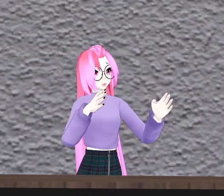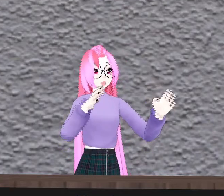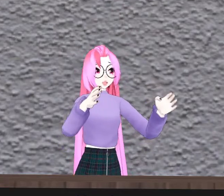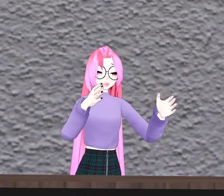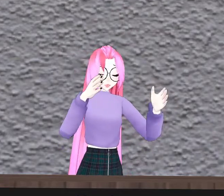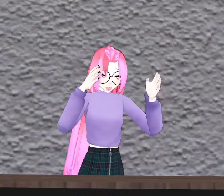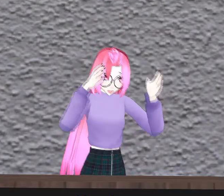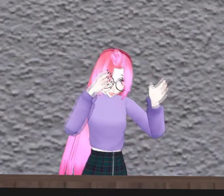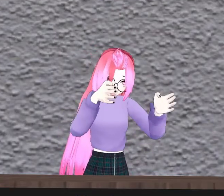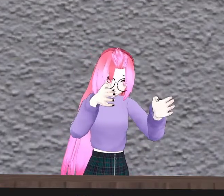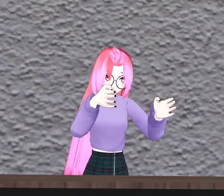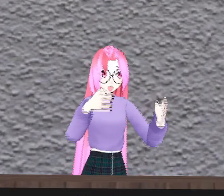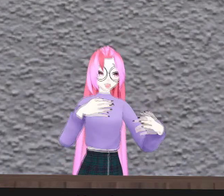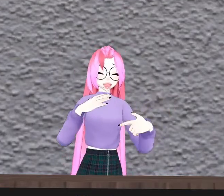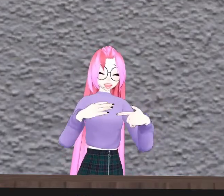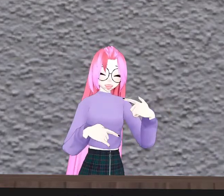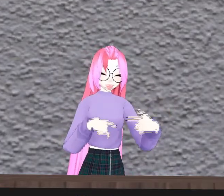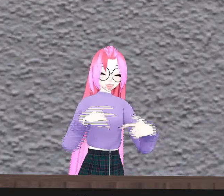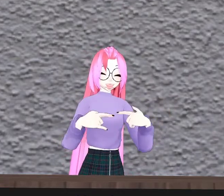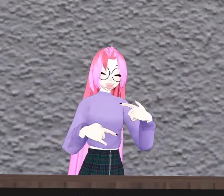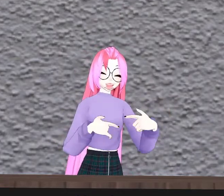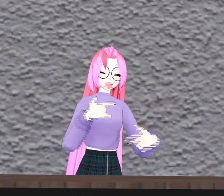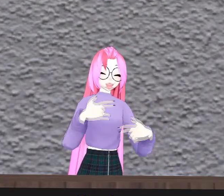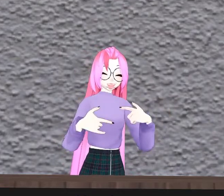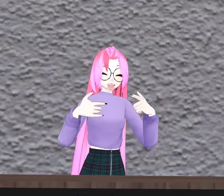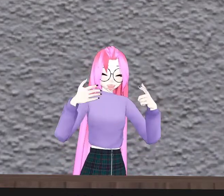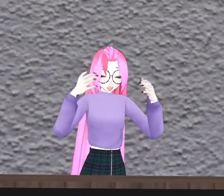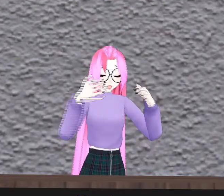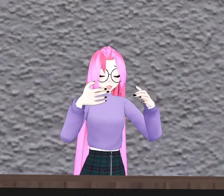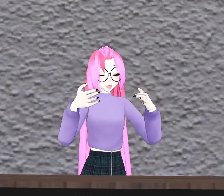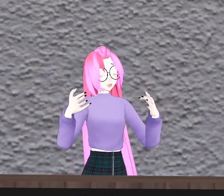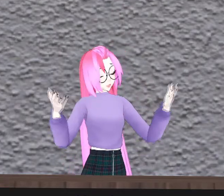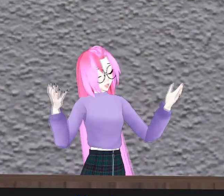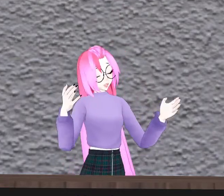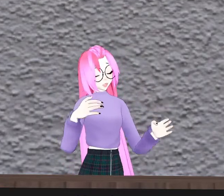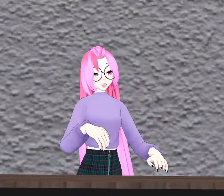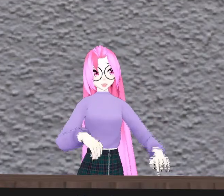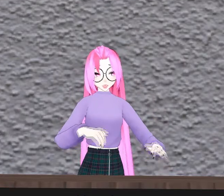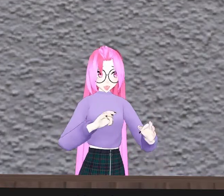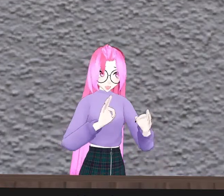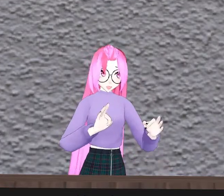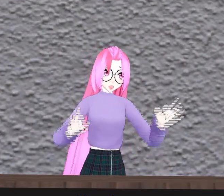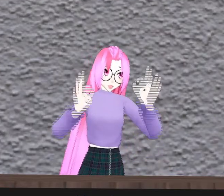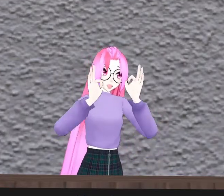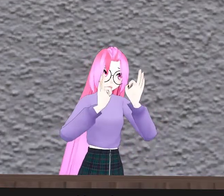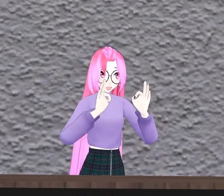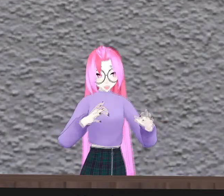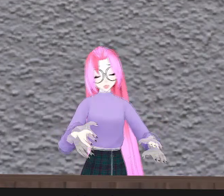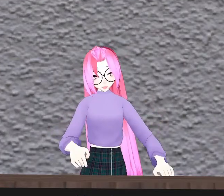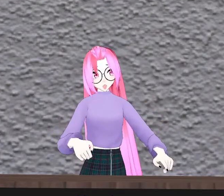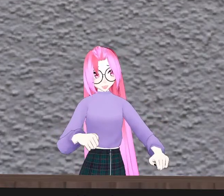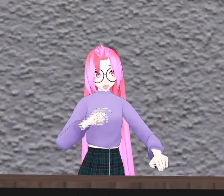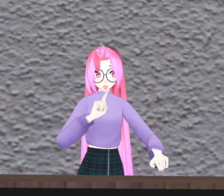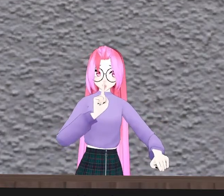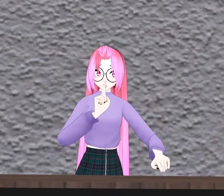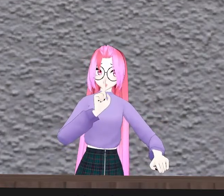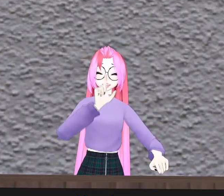kind of remind yourself, just lock on to this person and keep signing while looking at them. Yeah, it's a really important part of sign. Thank you